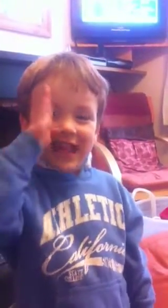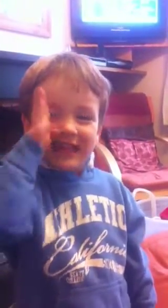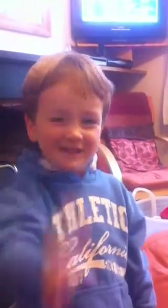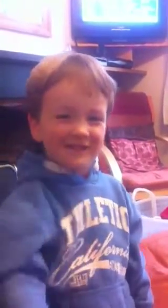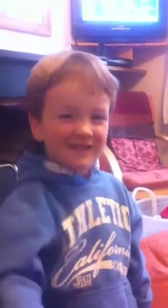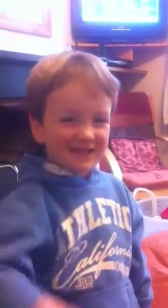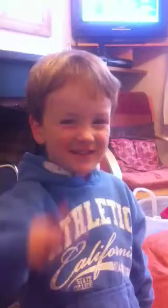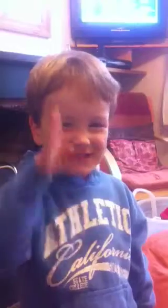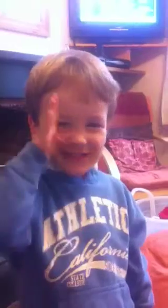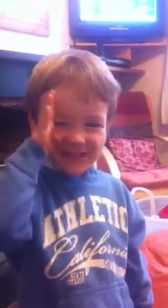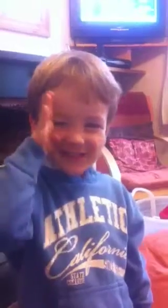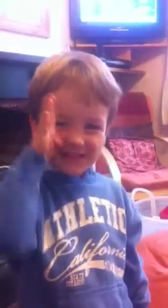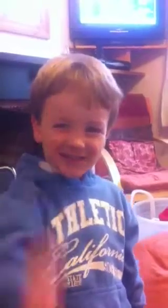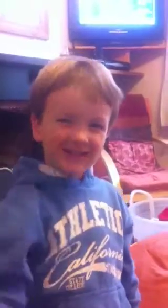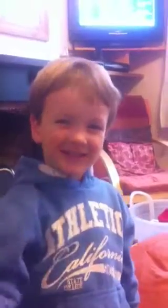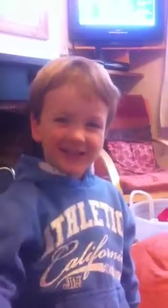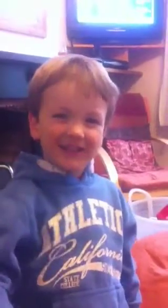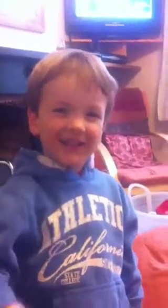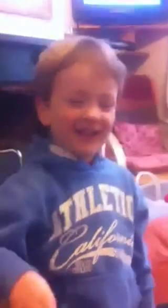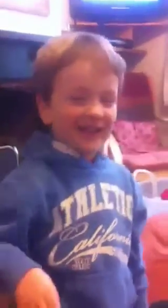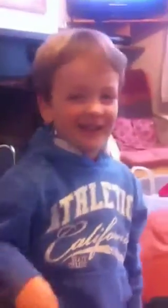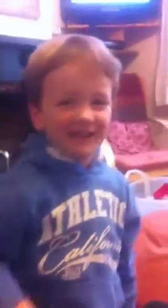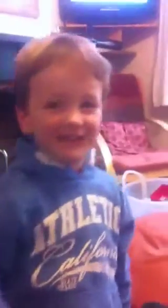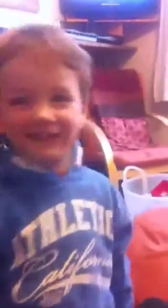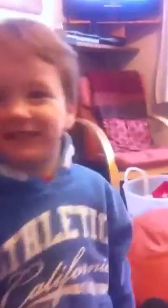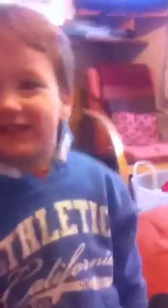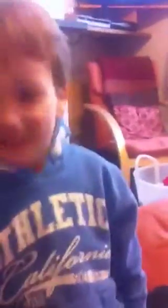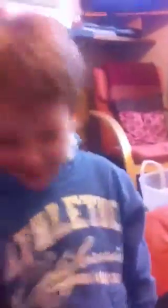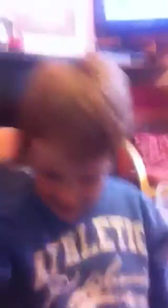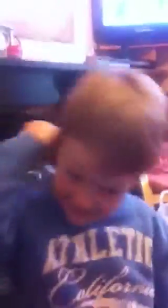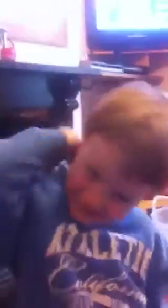Dangerous. Good boy. Listen. Listen.